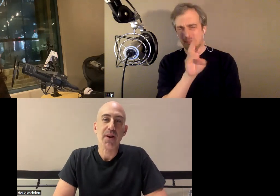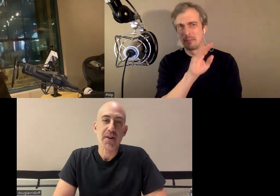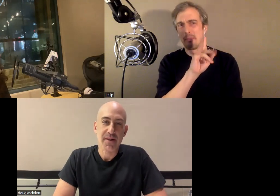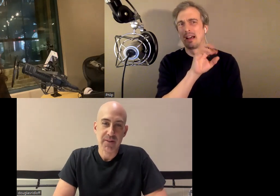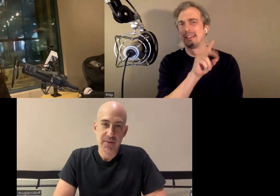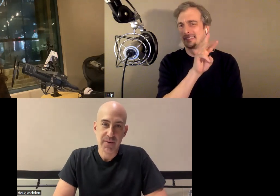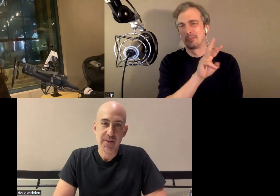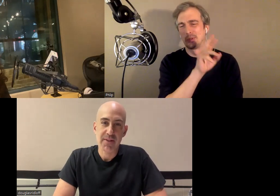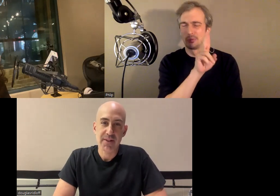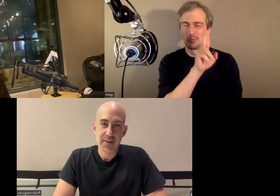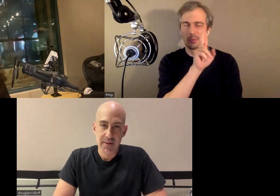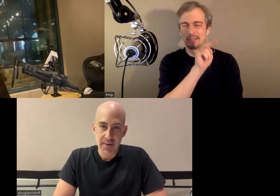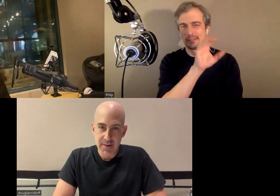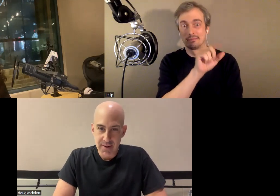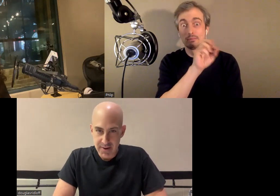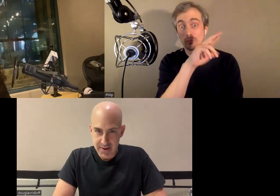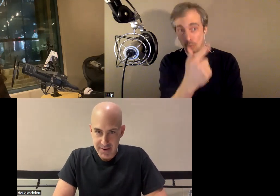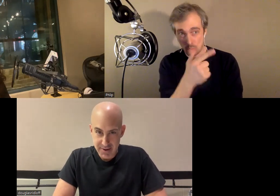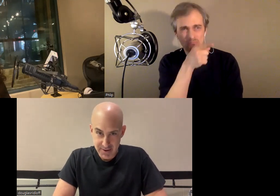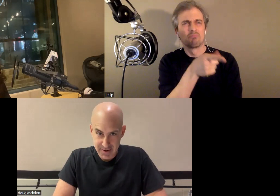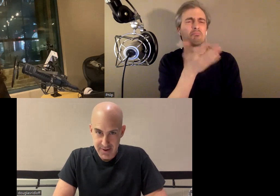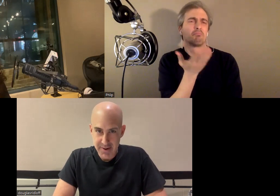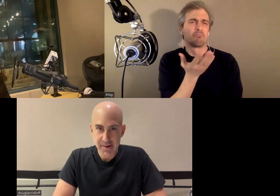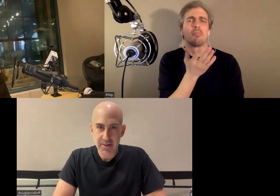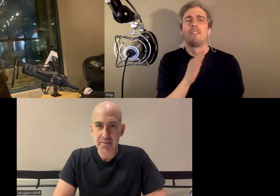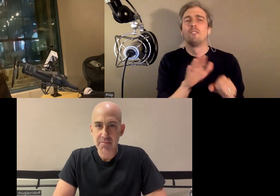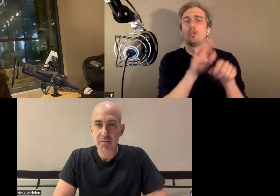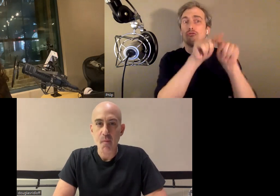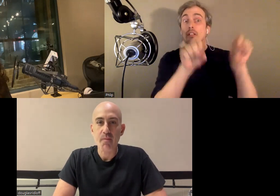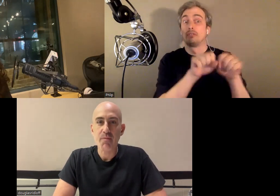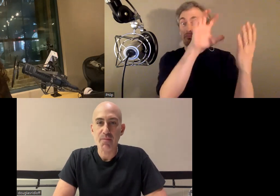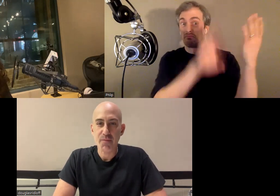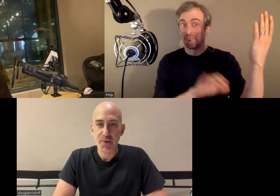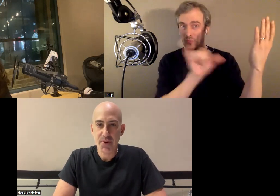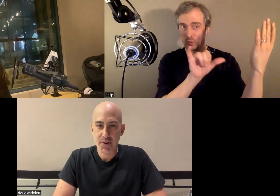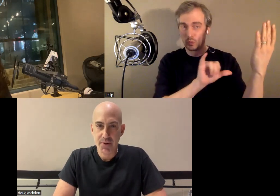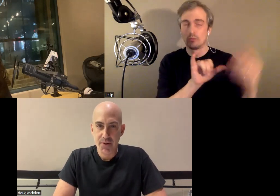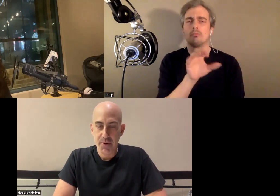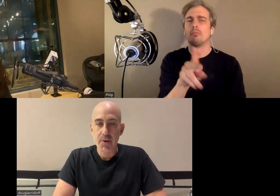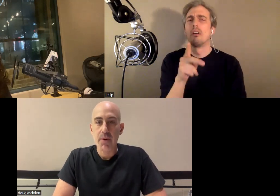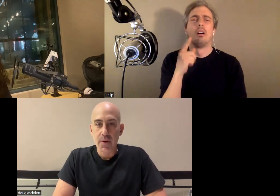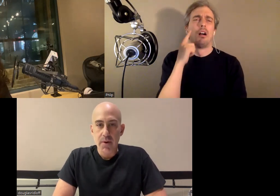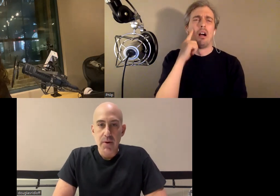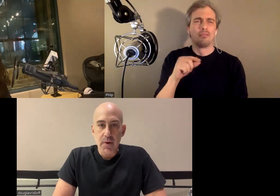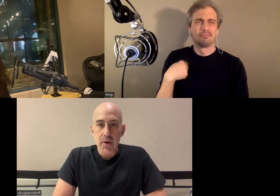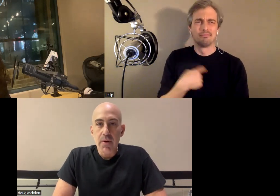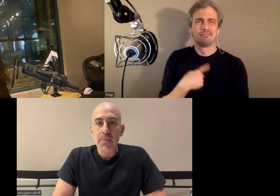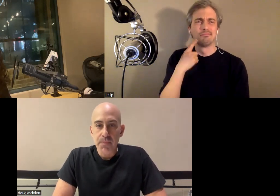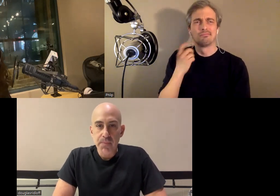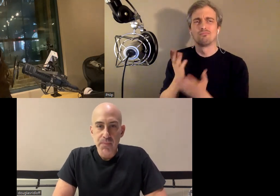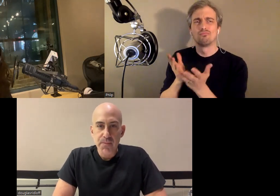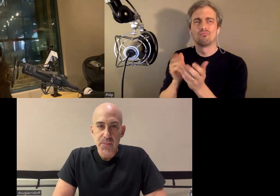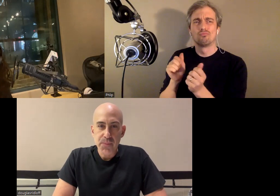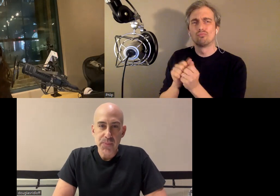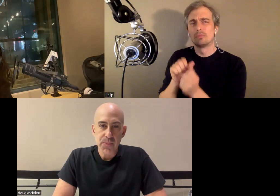embodiedwunc.org. You can also find a full transcript of this conversation. So Douglas, we've been talking with Sara about the history of ASL